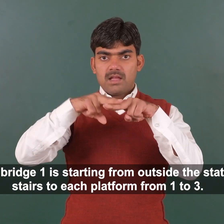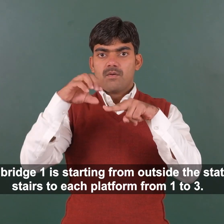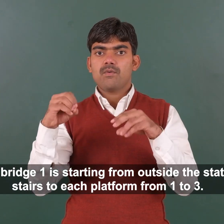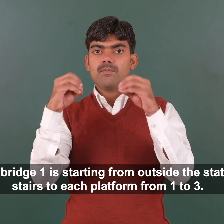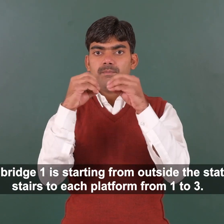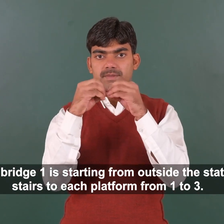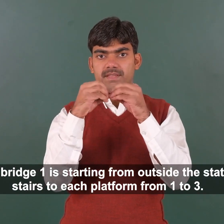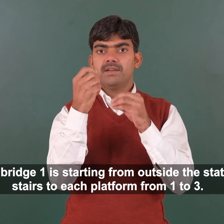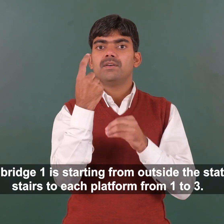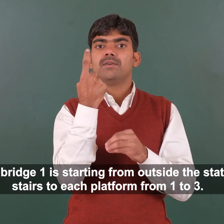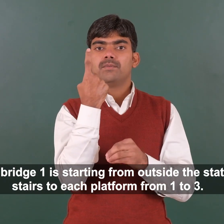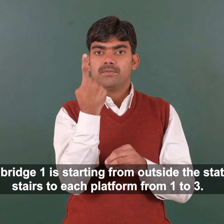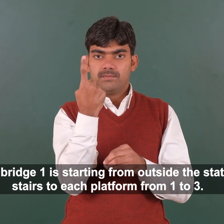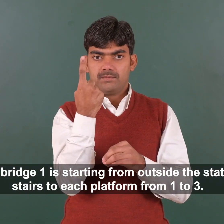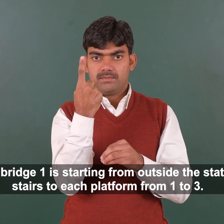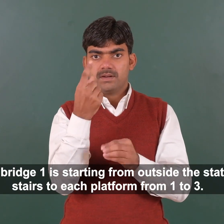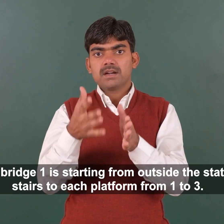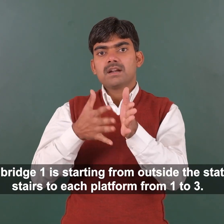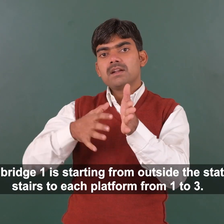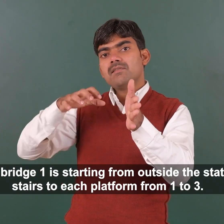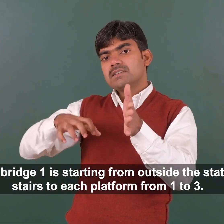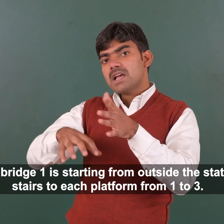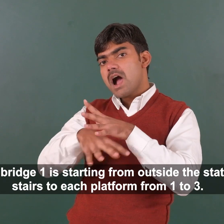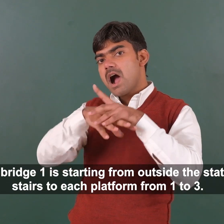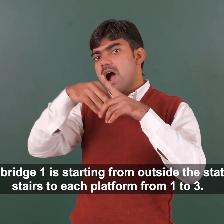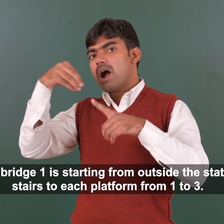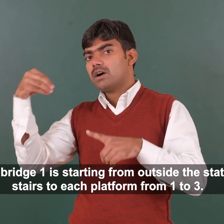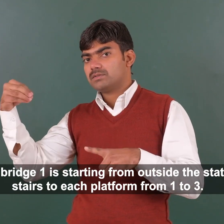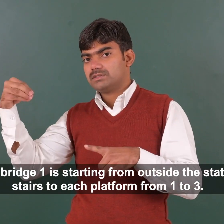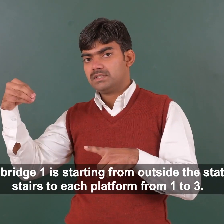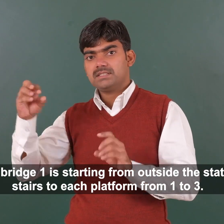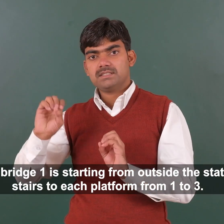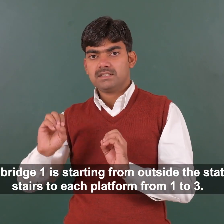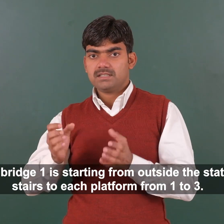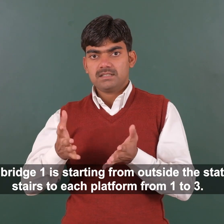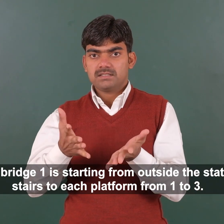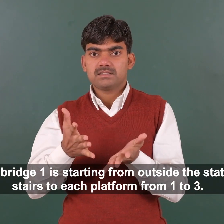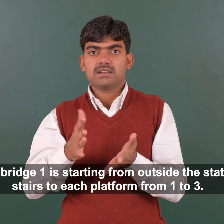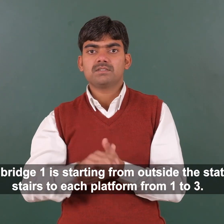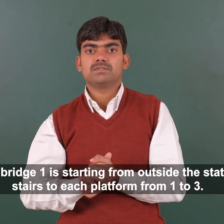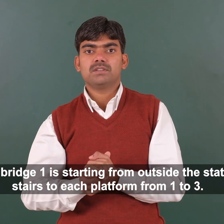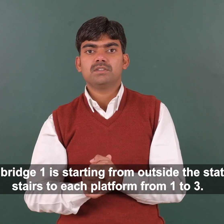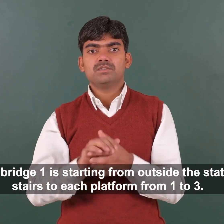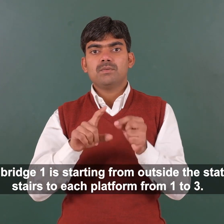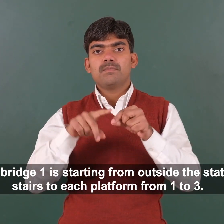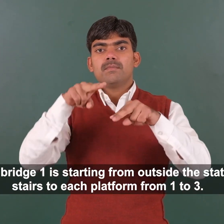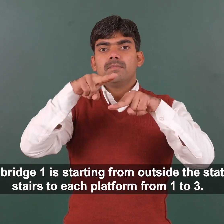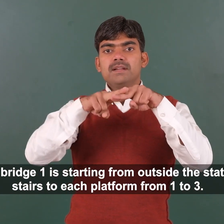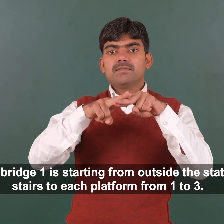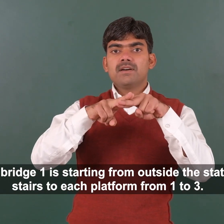Footover bridge 1 is starting from outside the station and has stairs to each platform